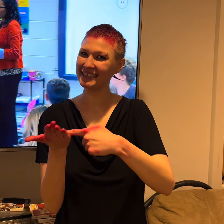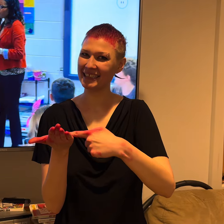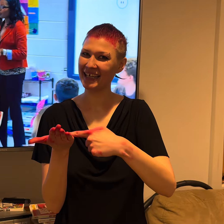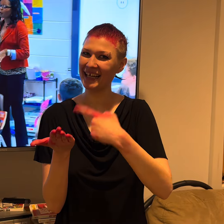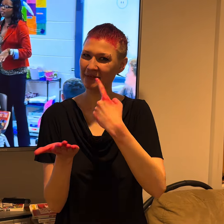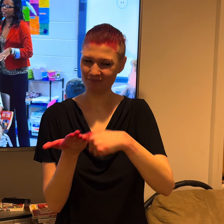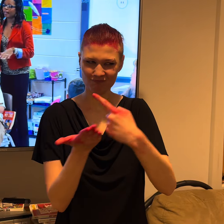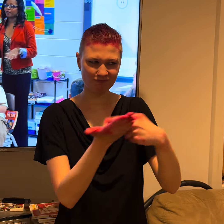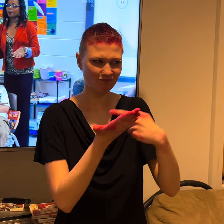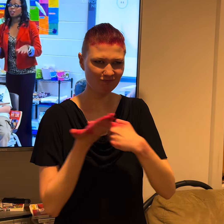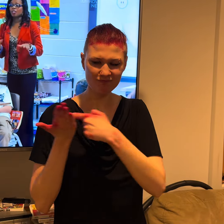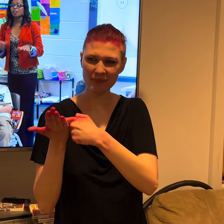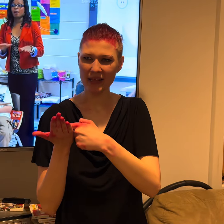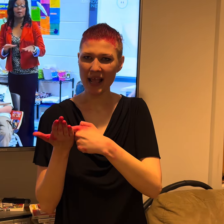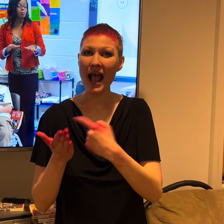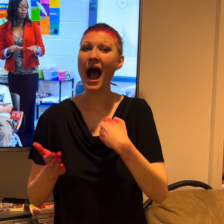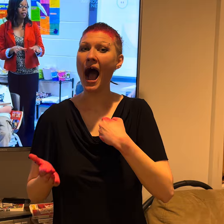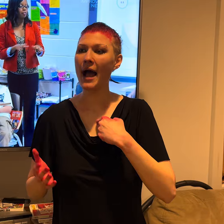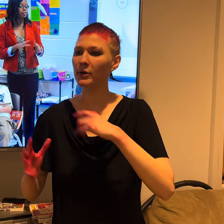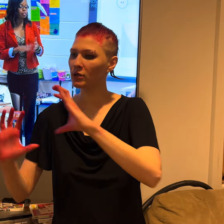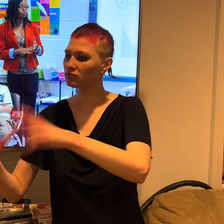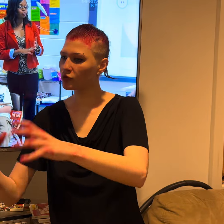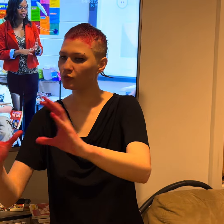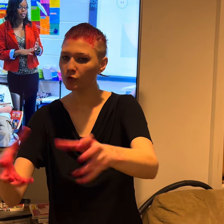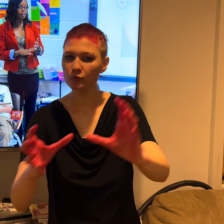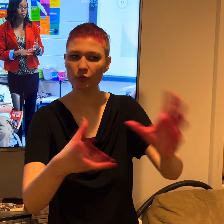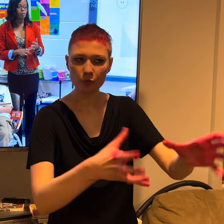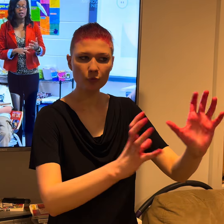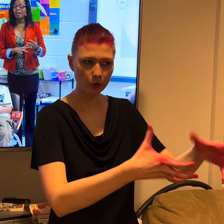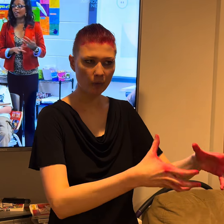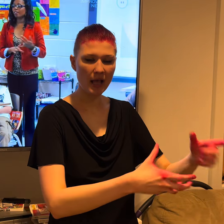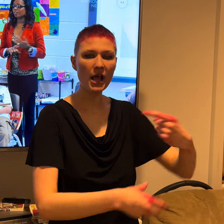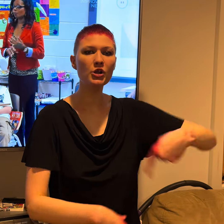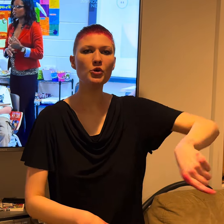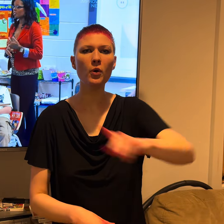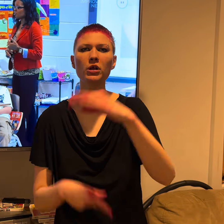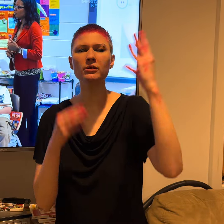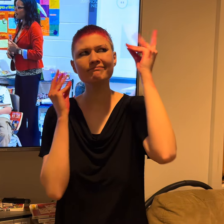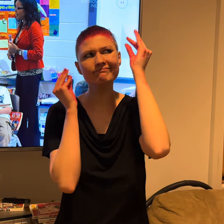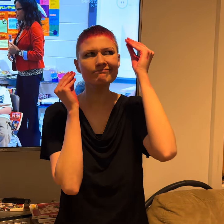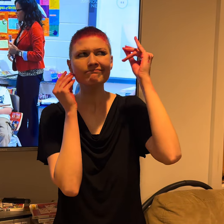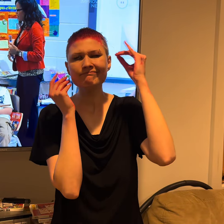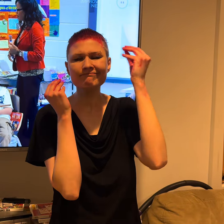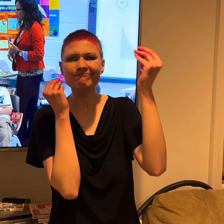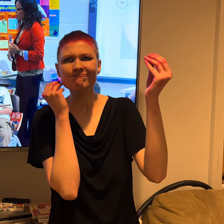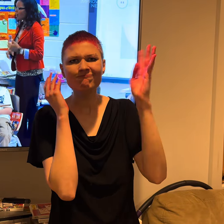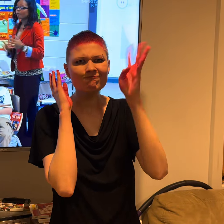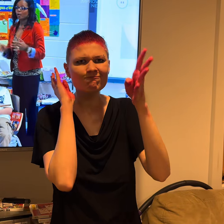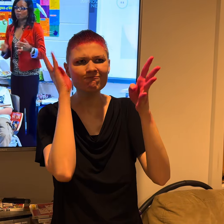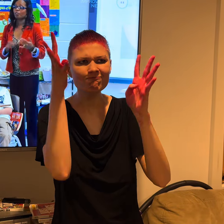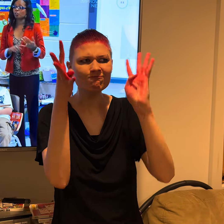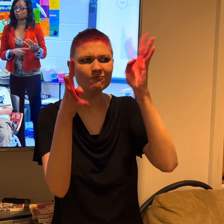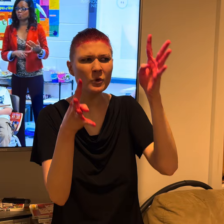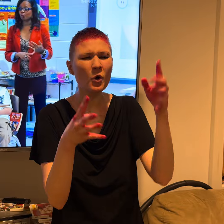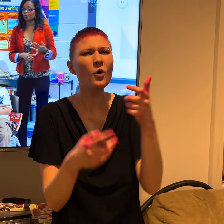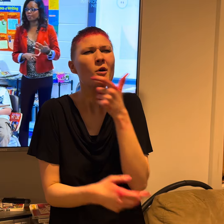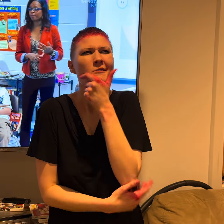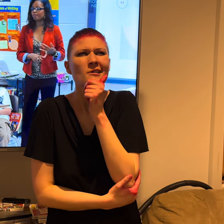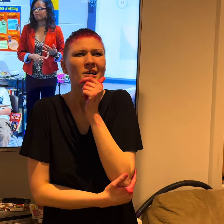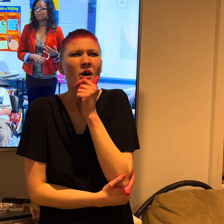going to work together to come up with the central theme and the central idea of both the short story